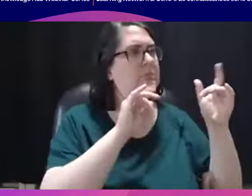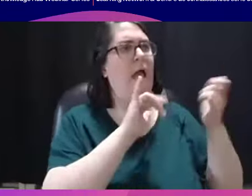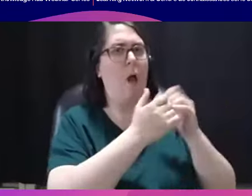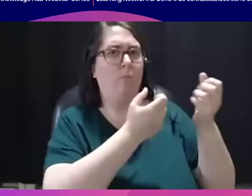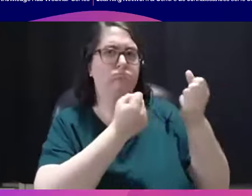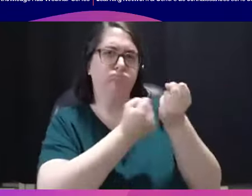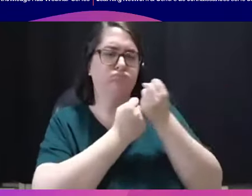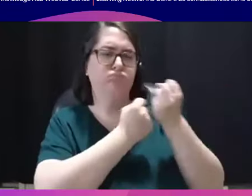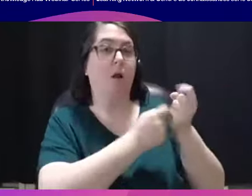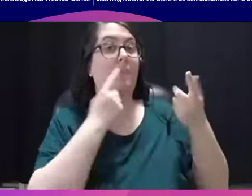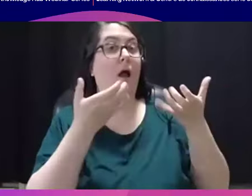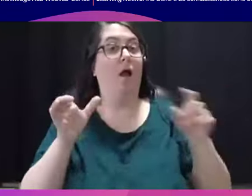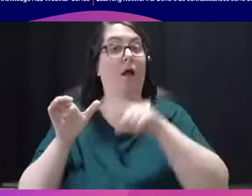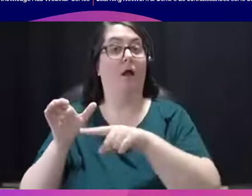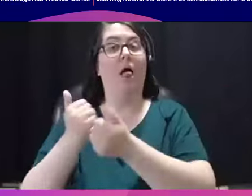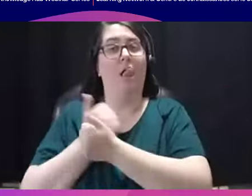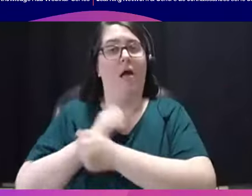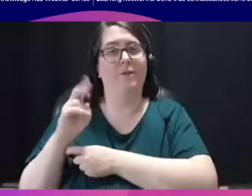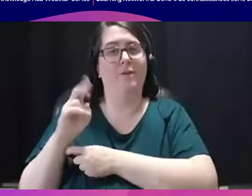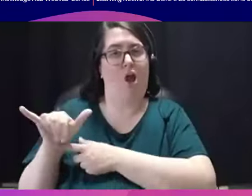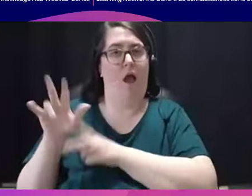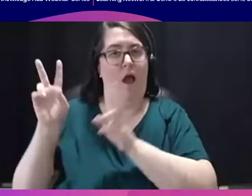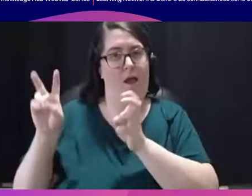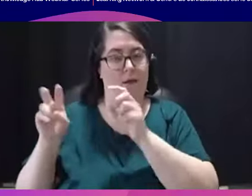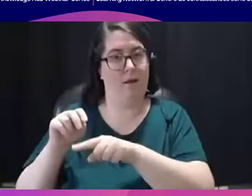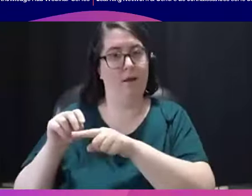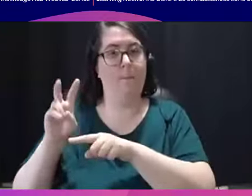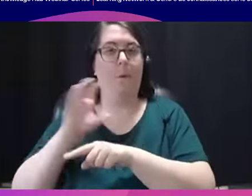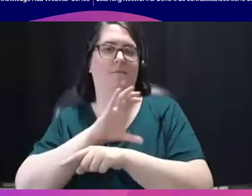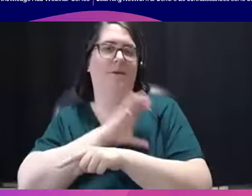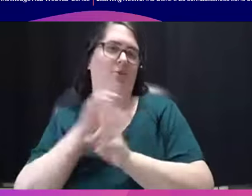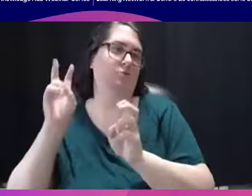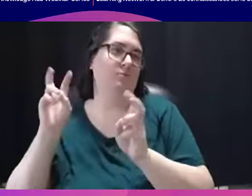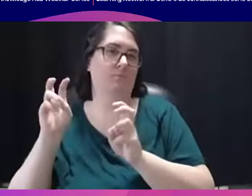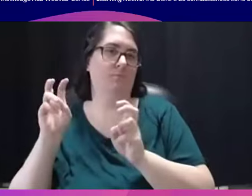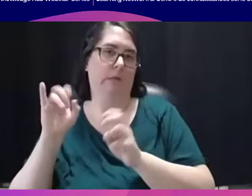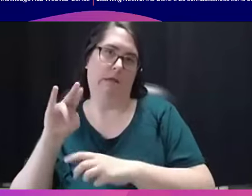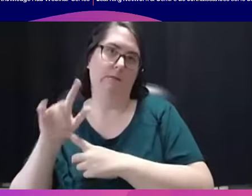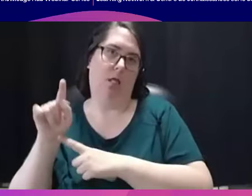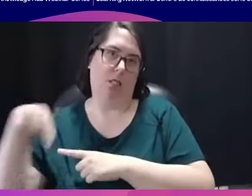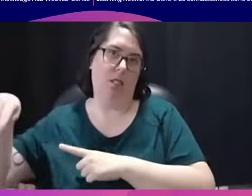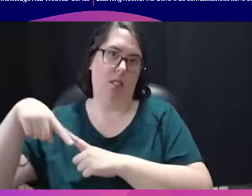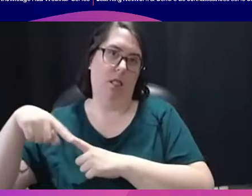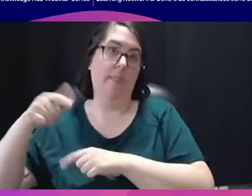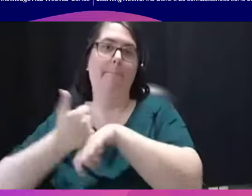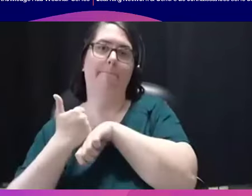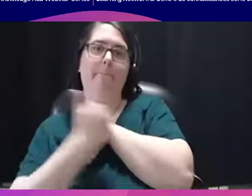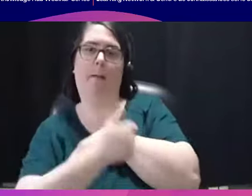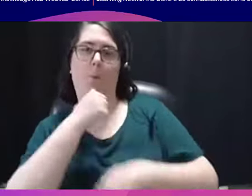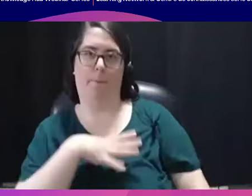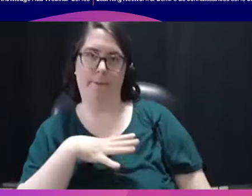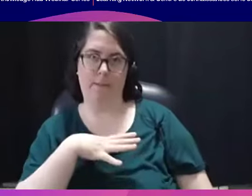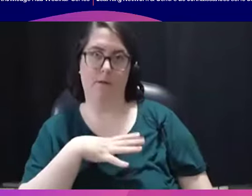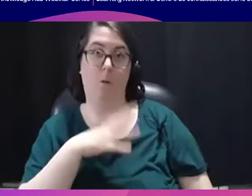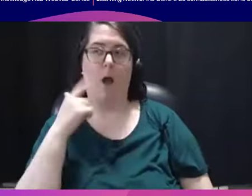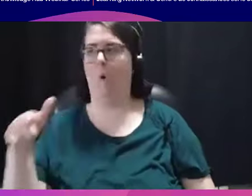there was a separate group called Love Shy, which took on a character of what we know more today as incels, where people would blame women specifically